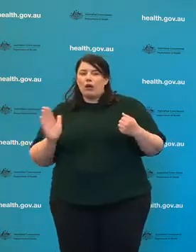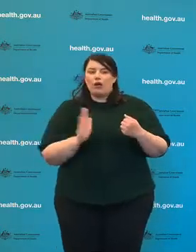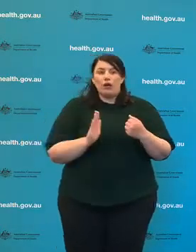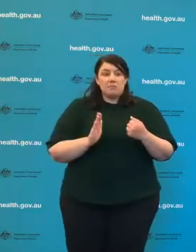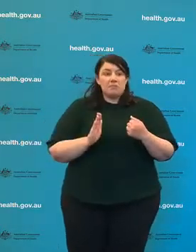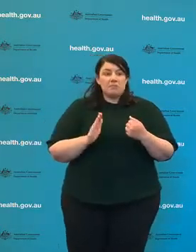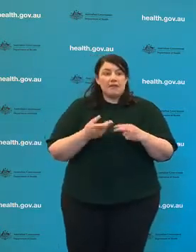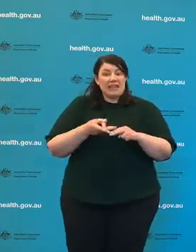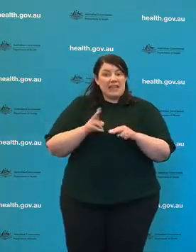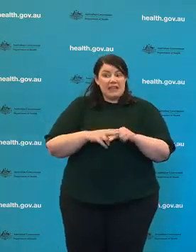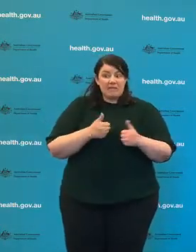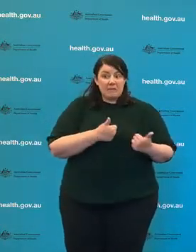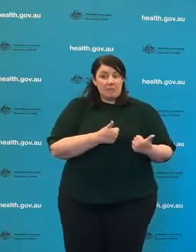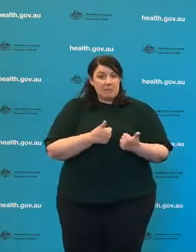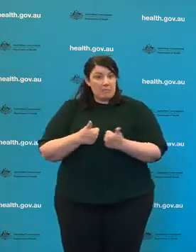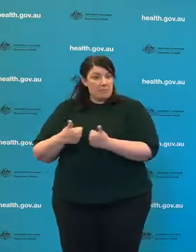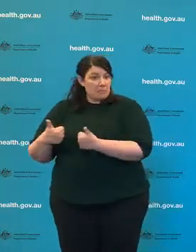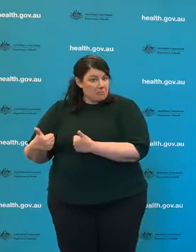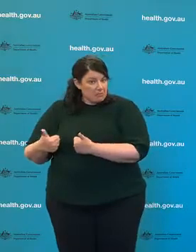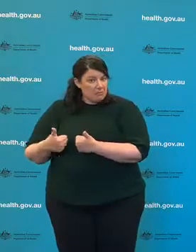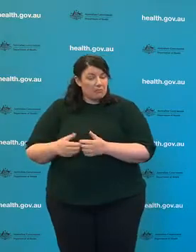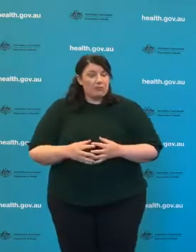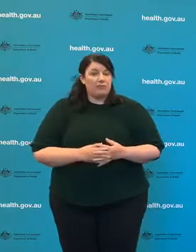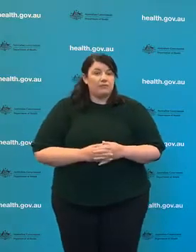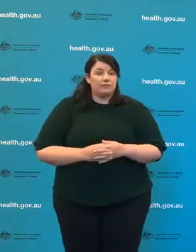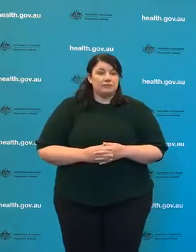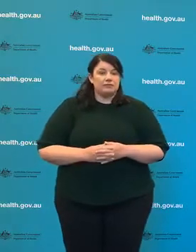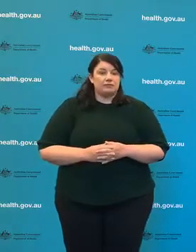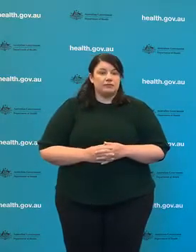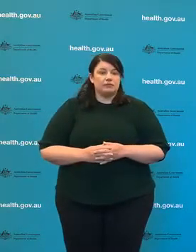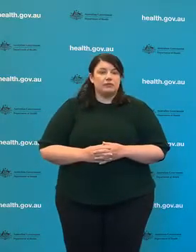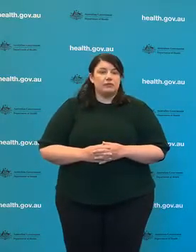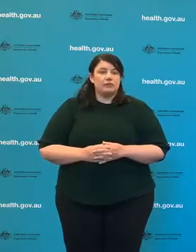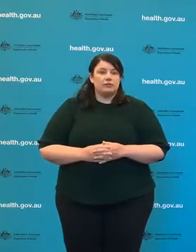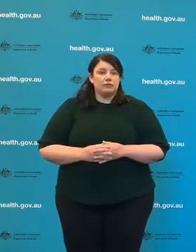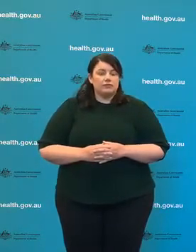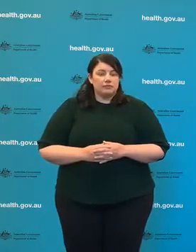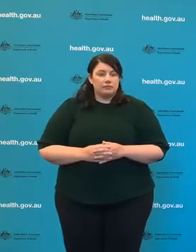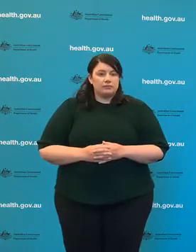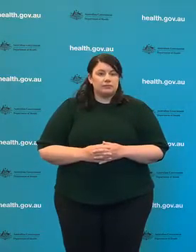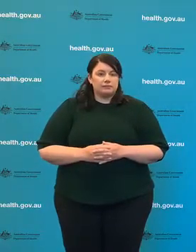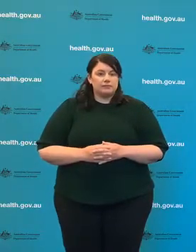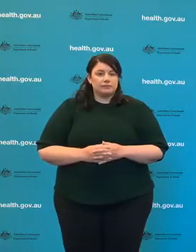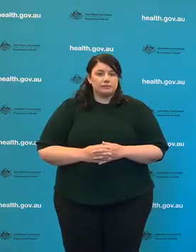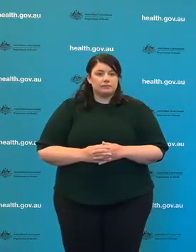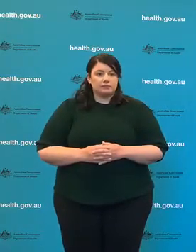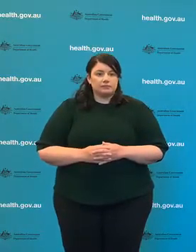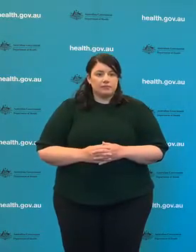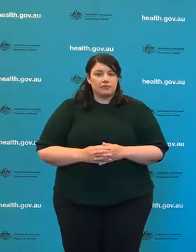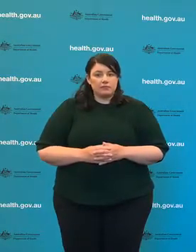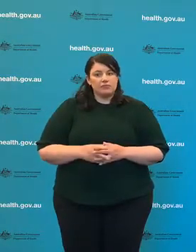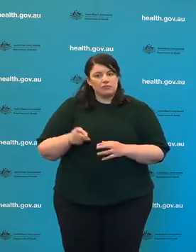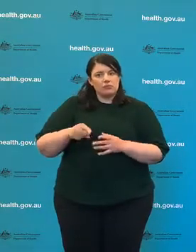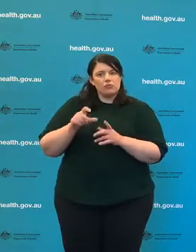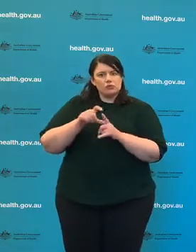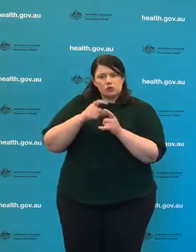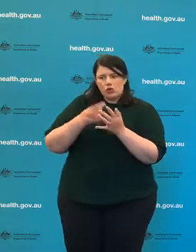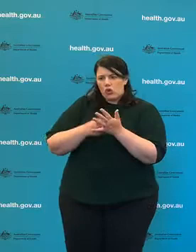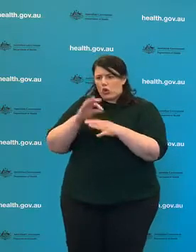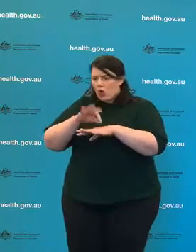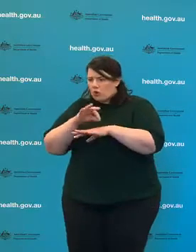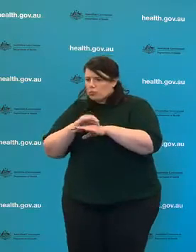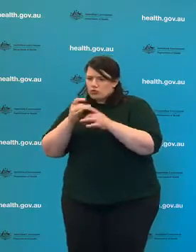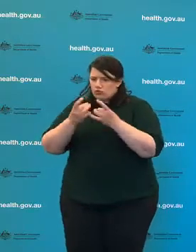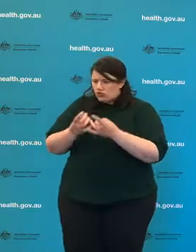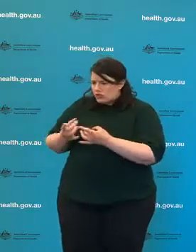them, whether in response to their clearly improved public health response capability, they